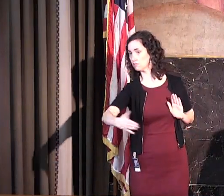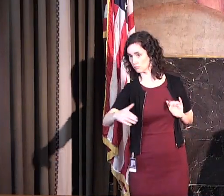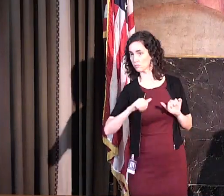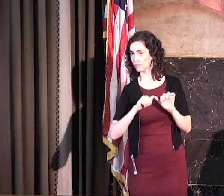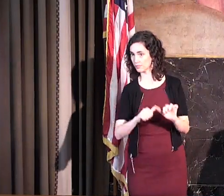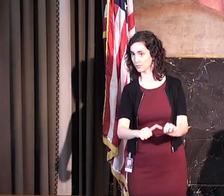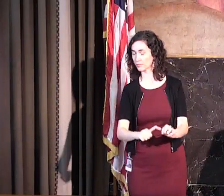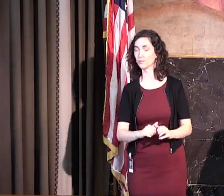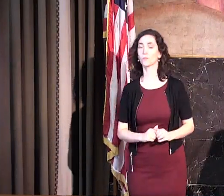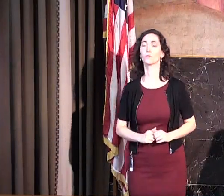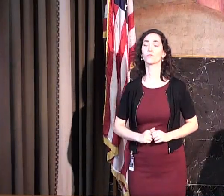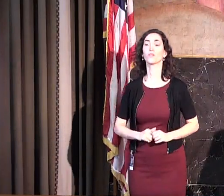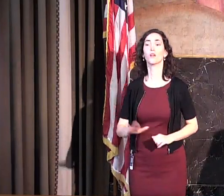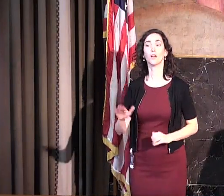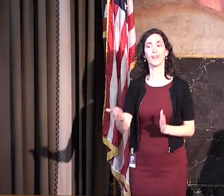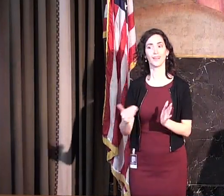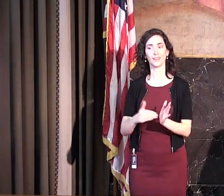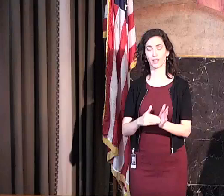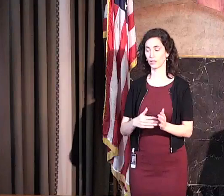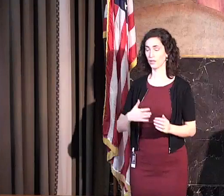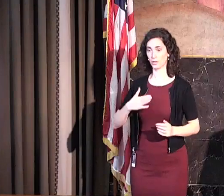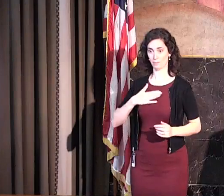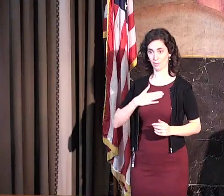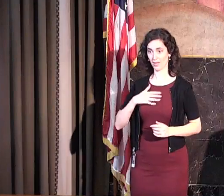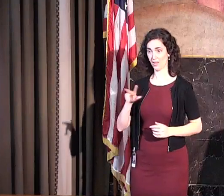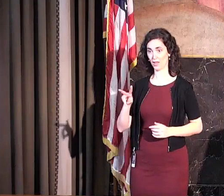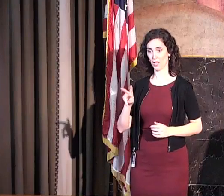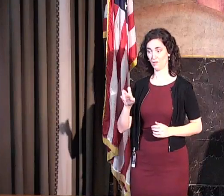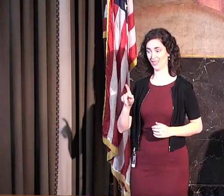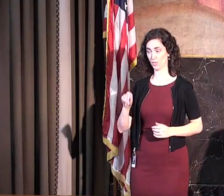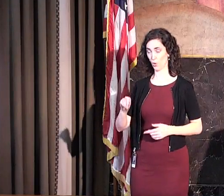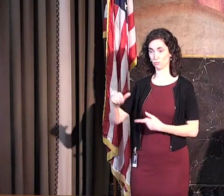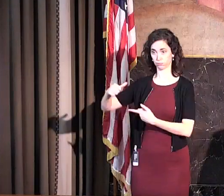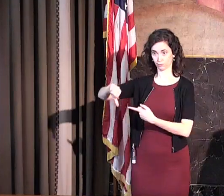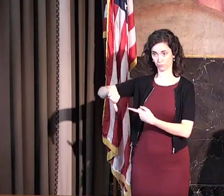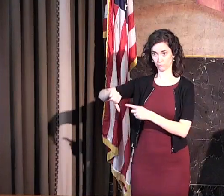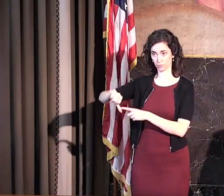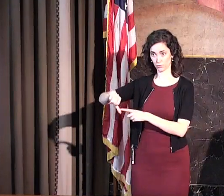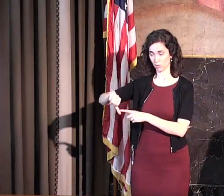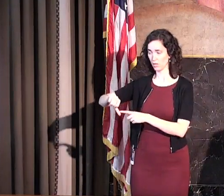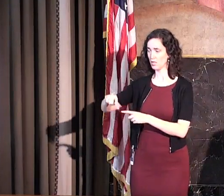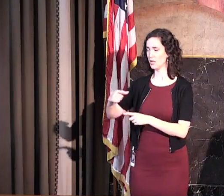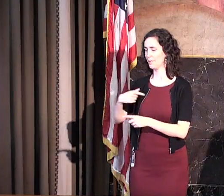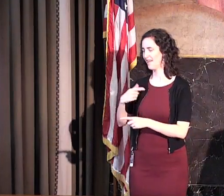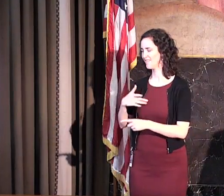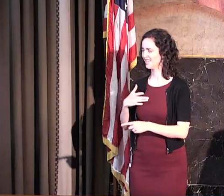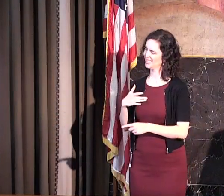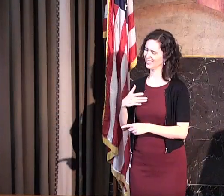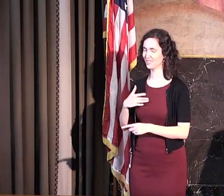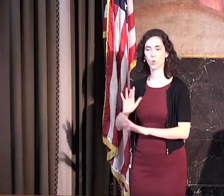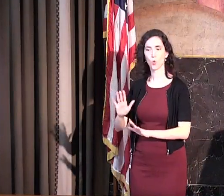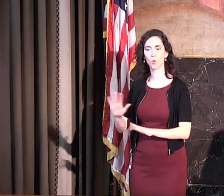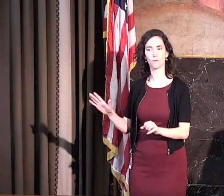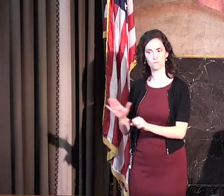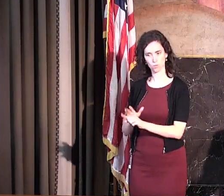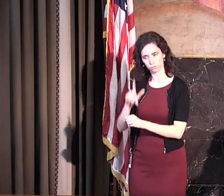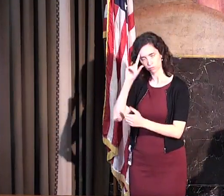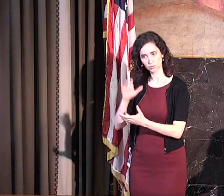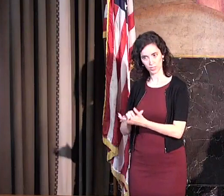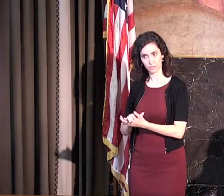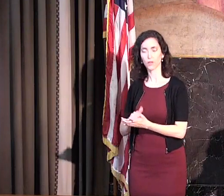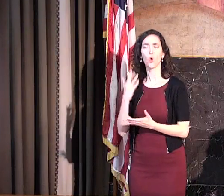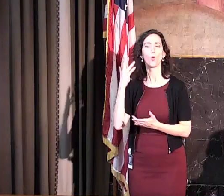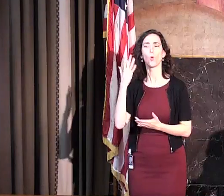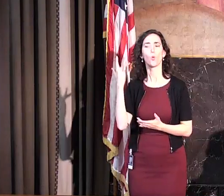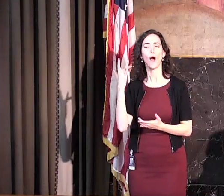and again, there's not a veto that I issued that I don't fully stand behind for the reasons set forth